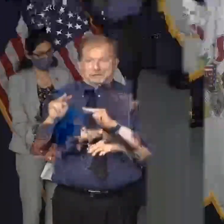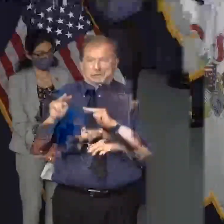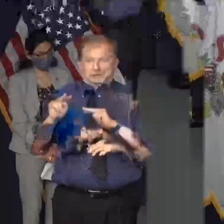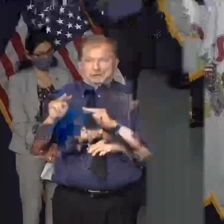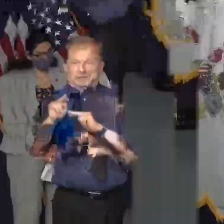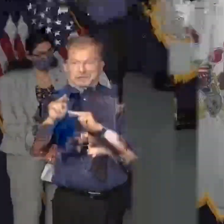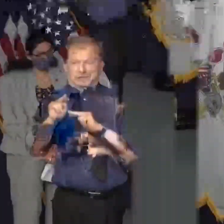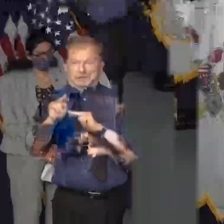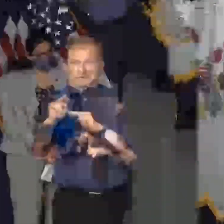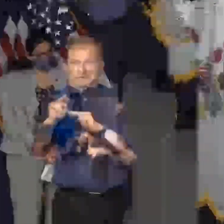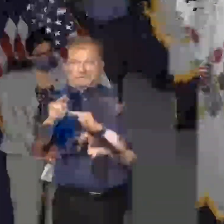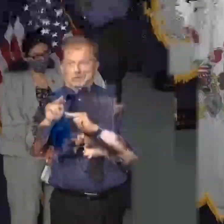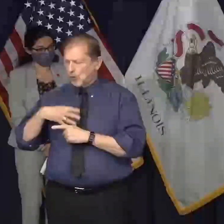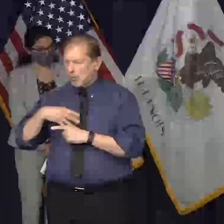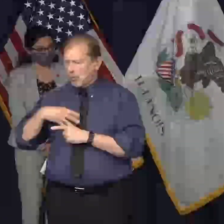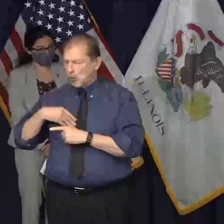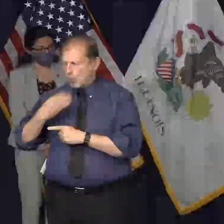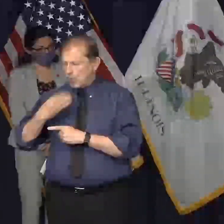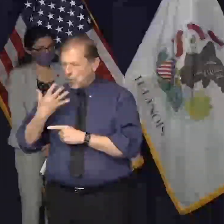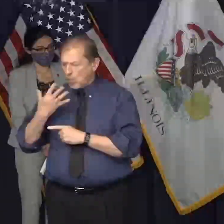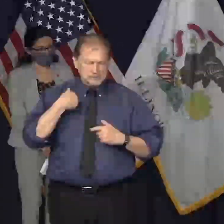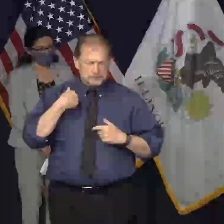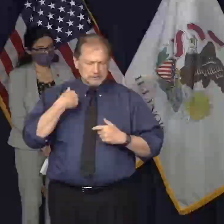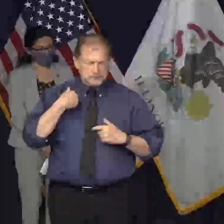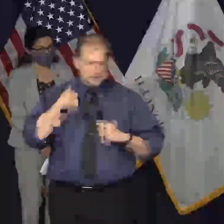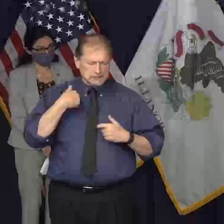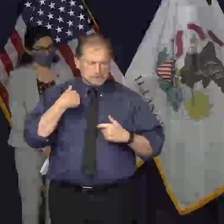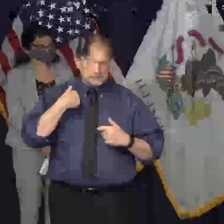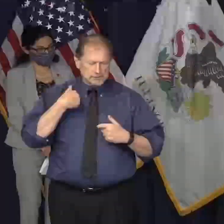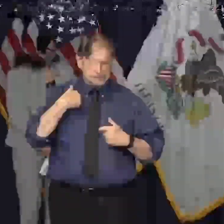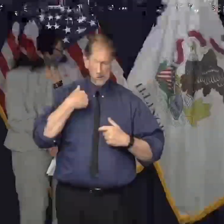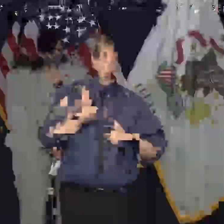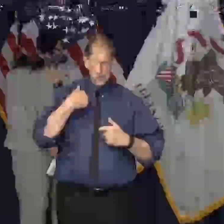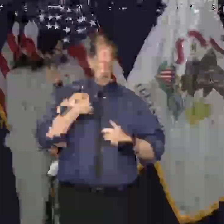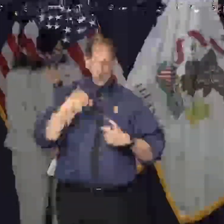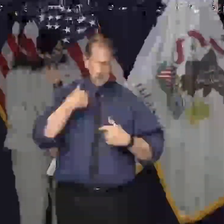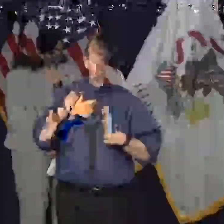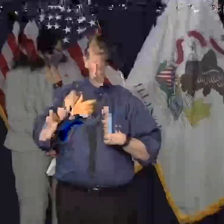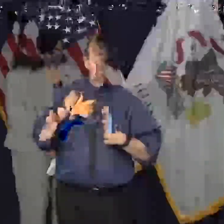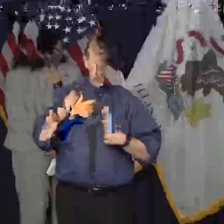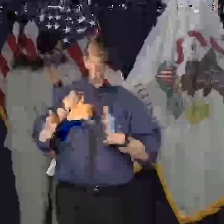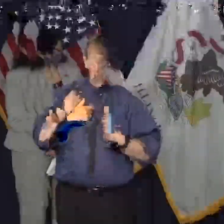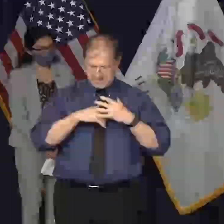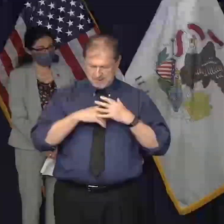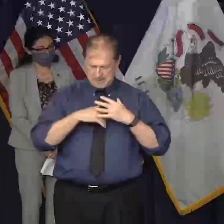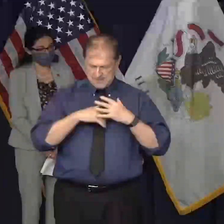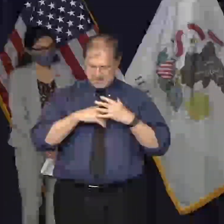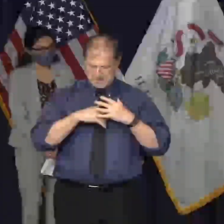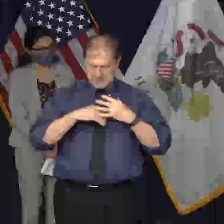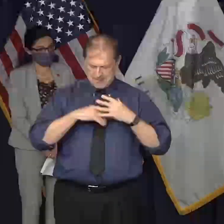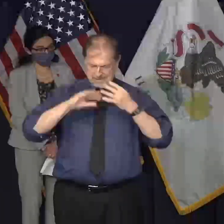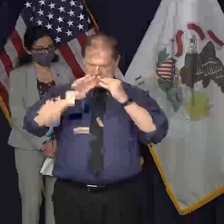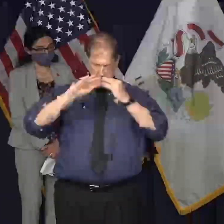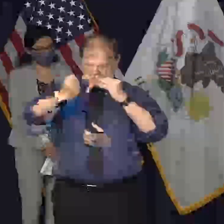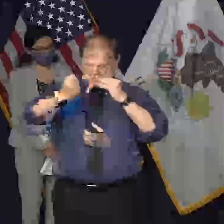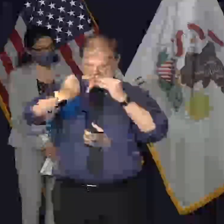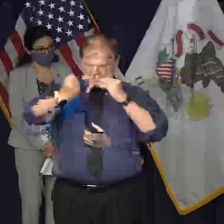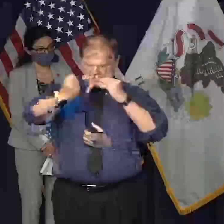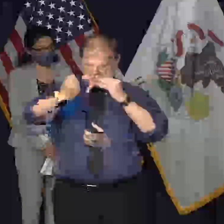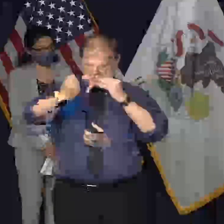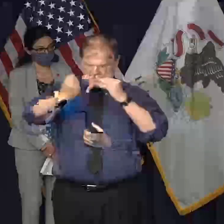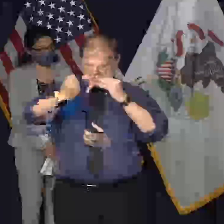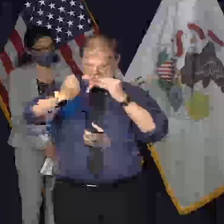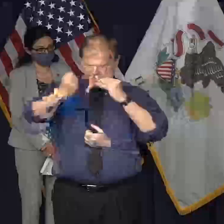racial and ethnic groups. Refining techniques and types of data collected helps us to better understand clusters of